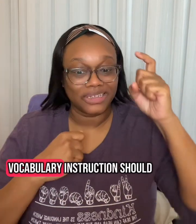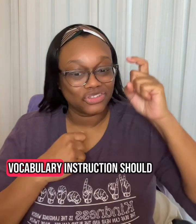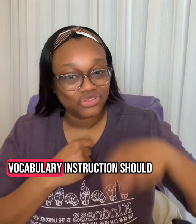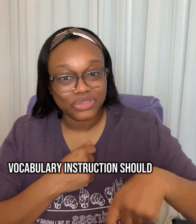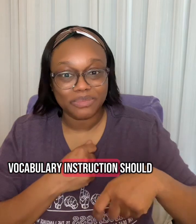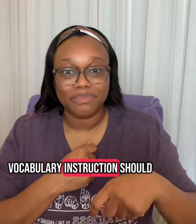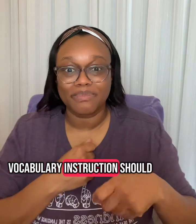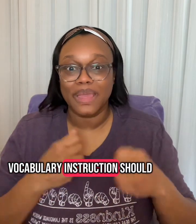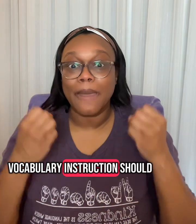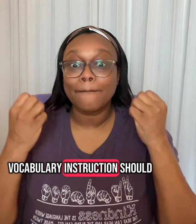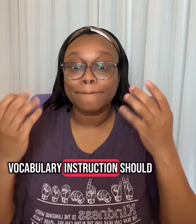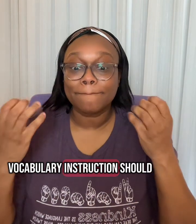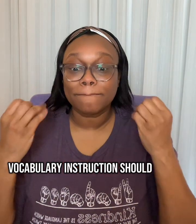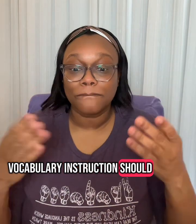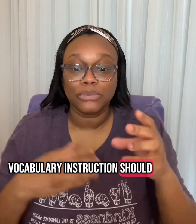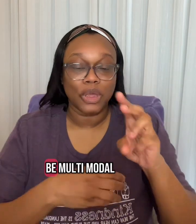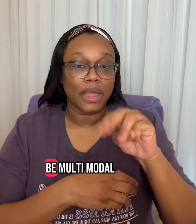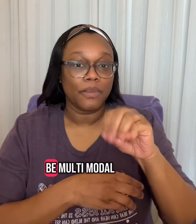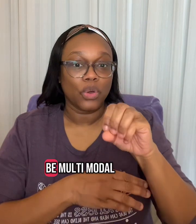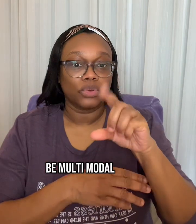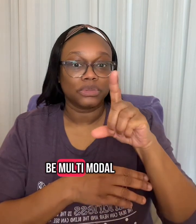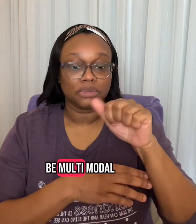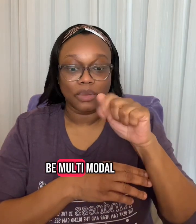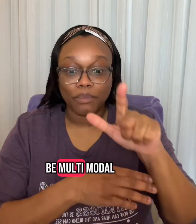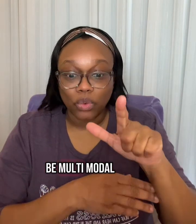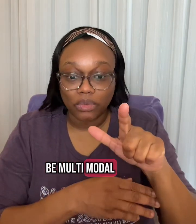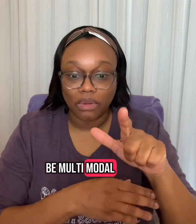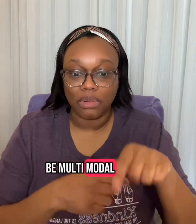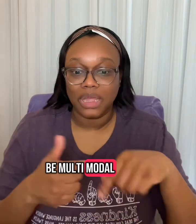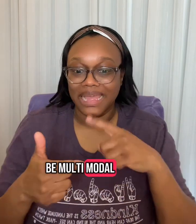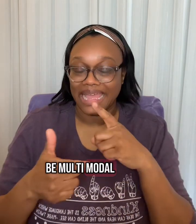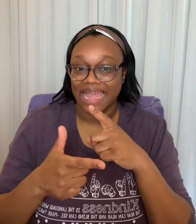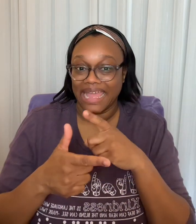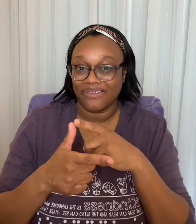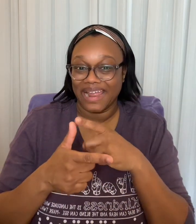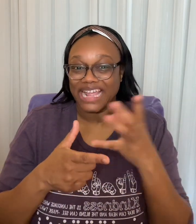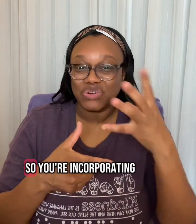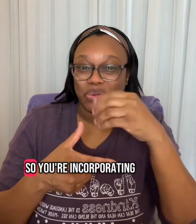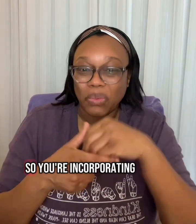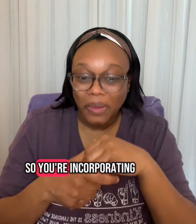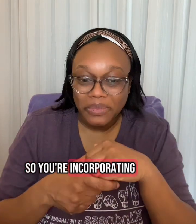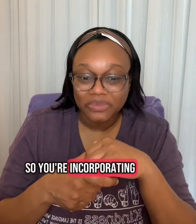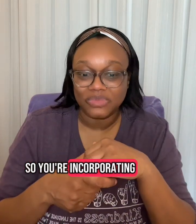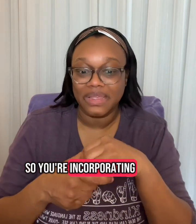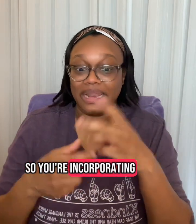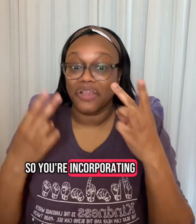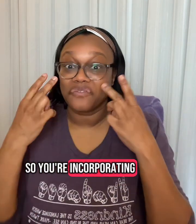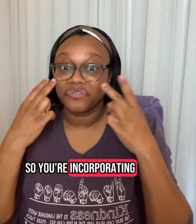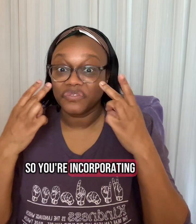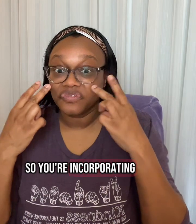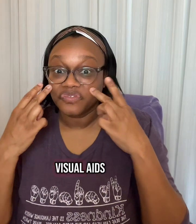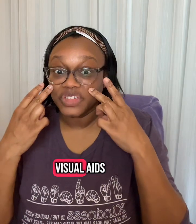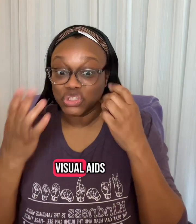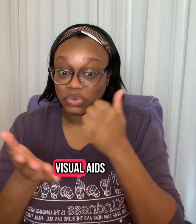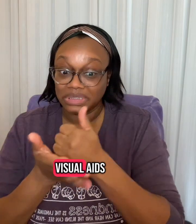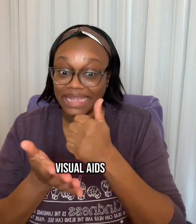Vocabulary instruction should be multimodal. So you're incorporating visual